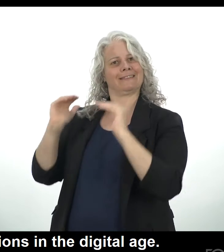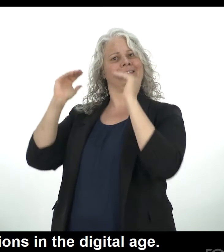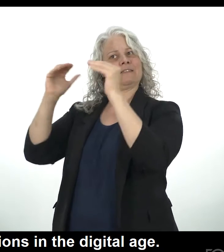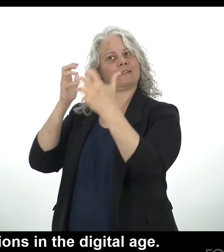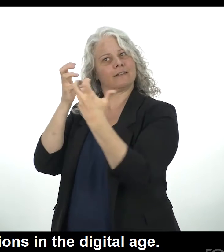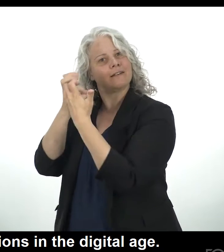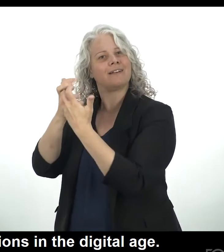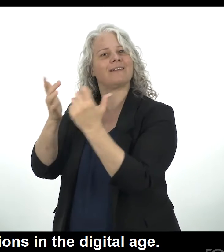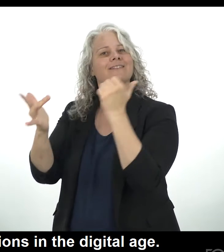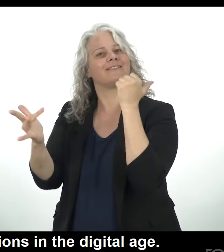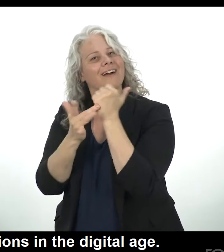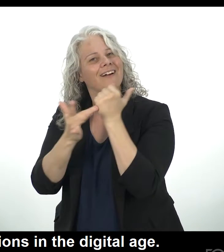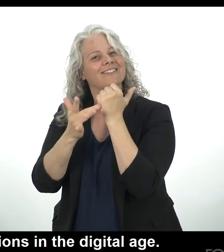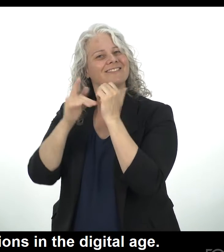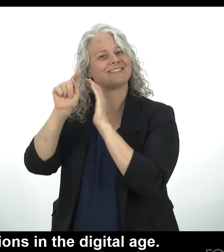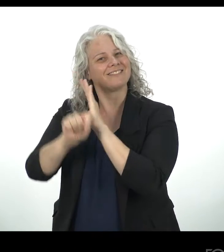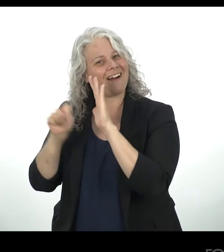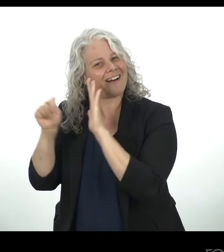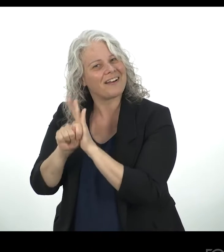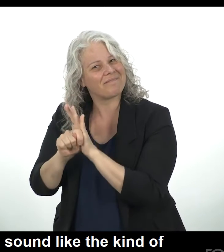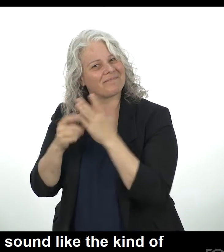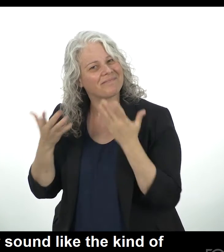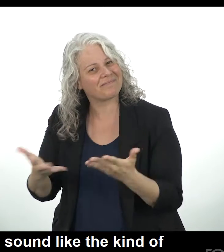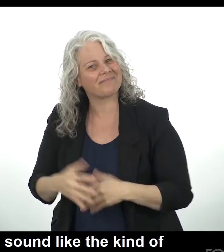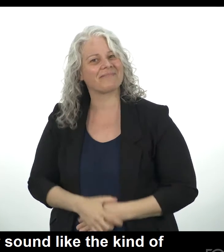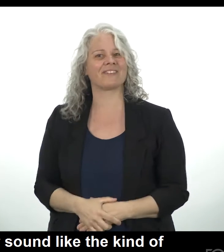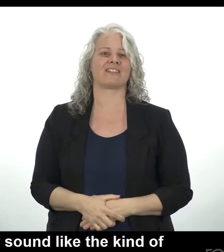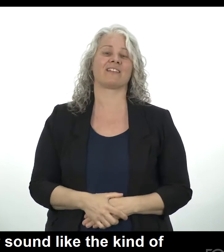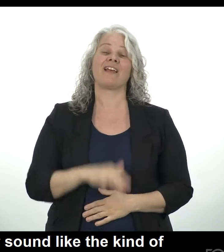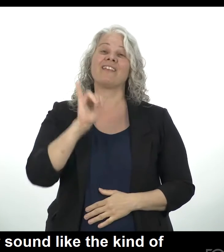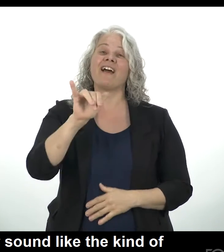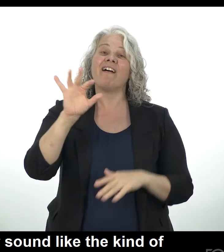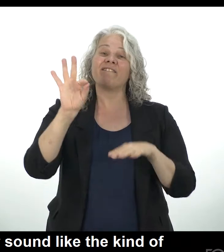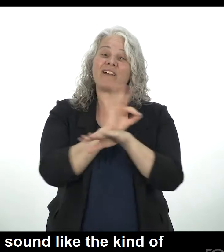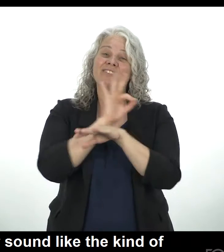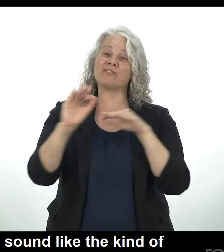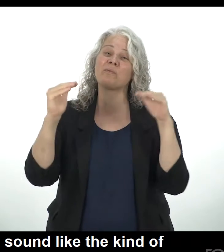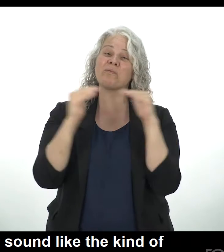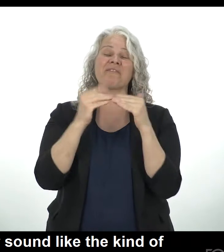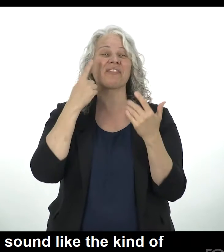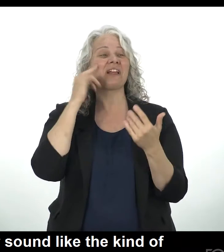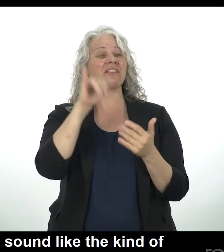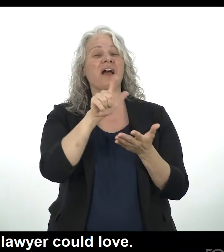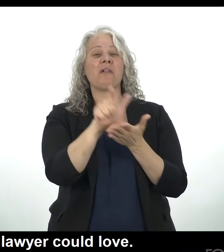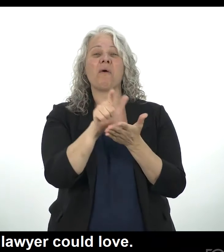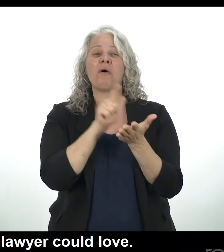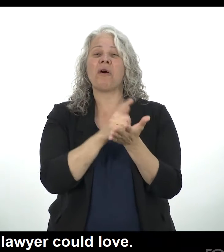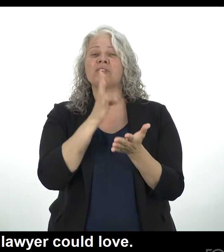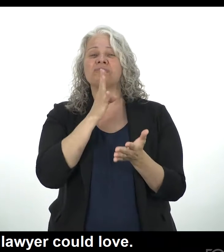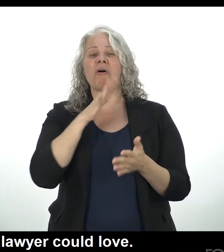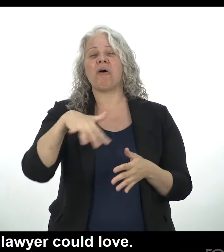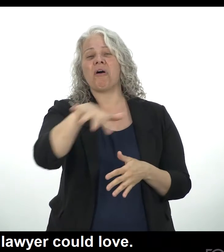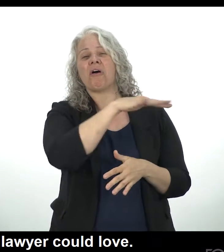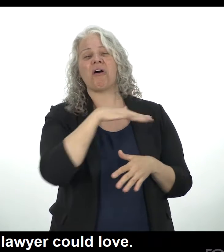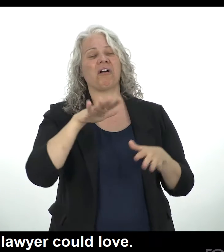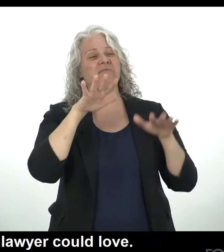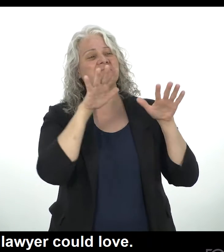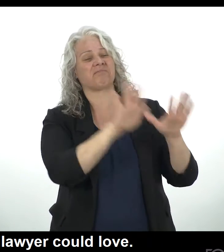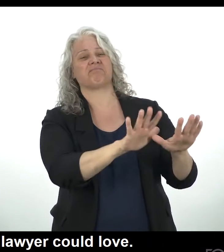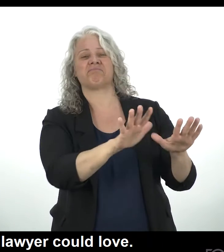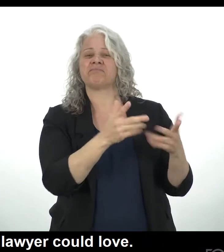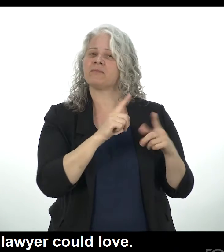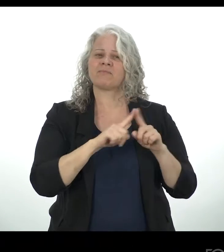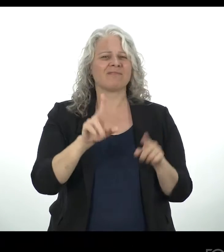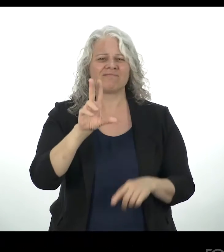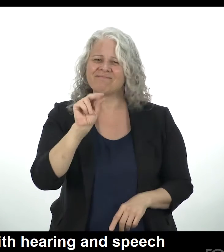for communications in the digital age. Now, functional equivalency may sound like the kind of regulatory lingo that only a